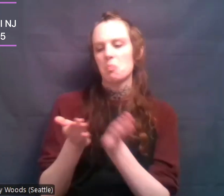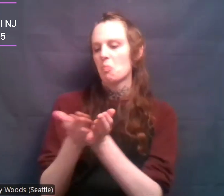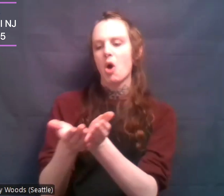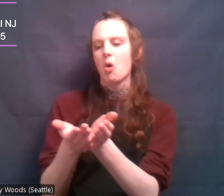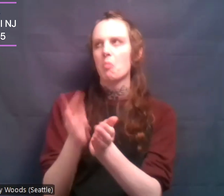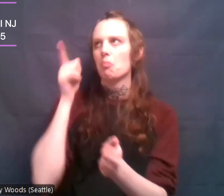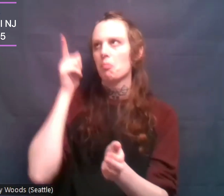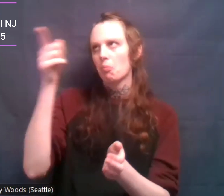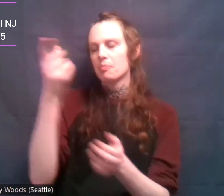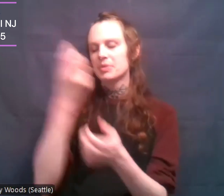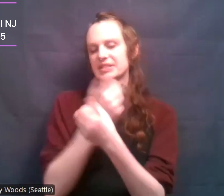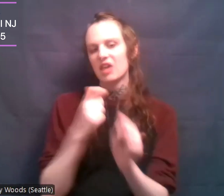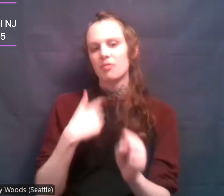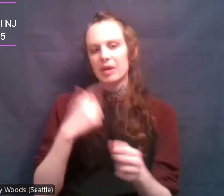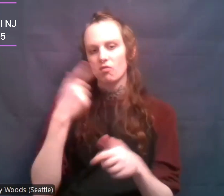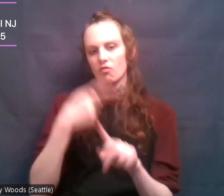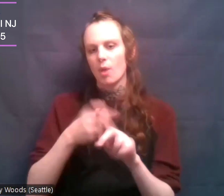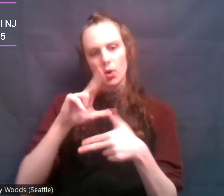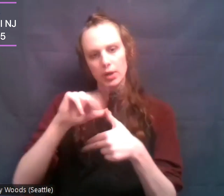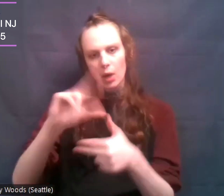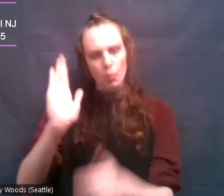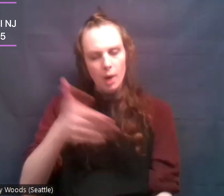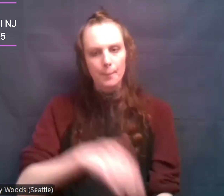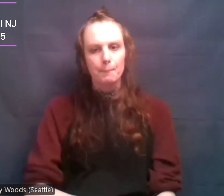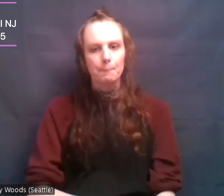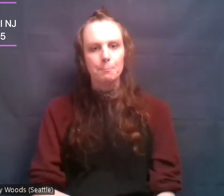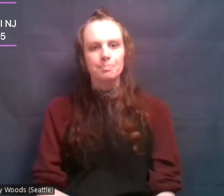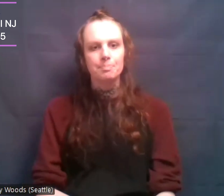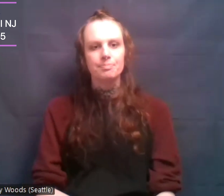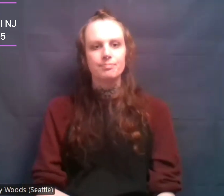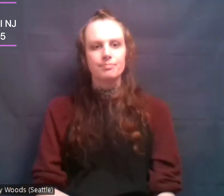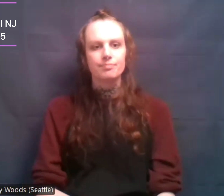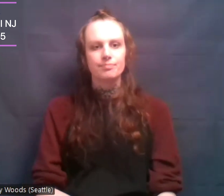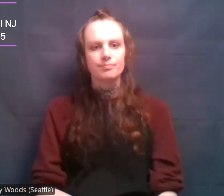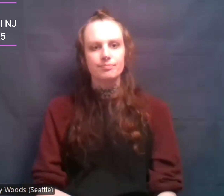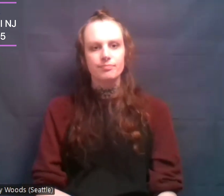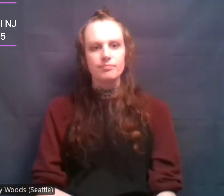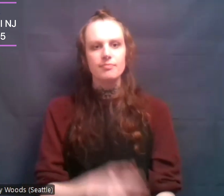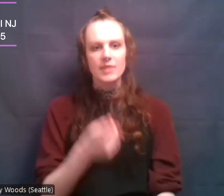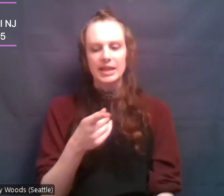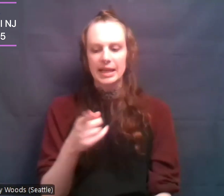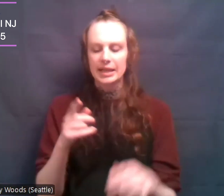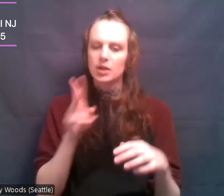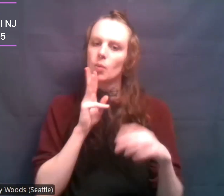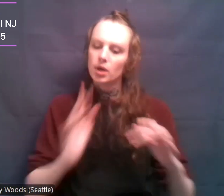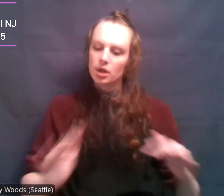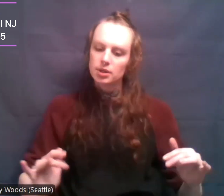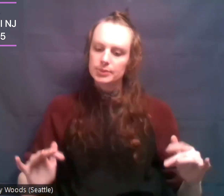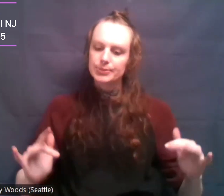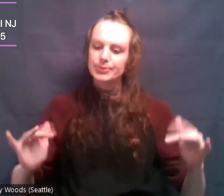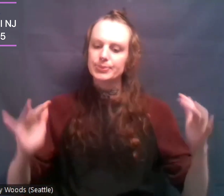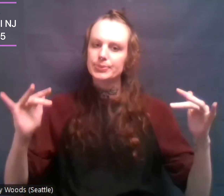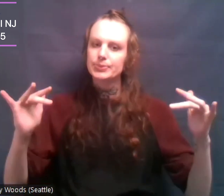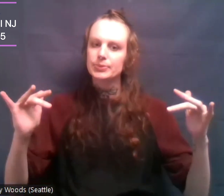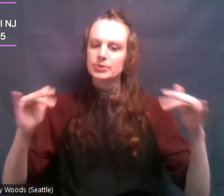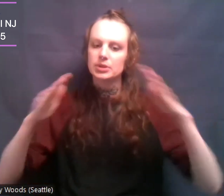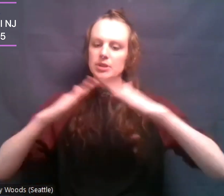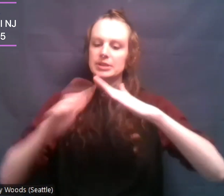hurricane, and then he gets to go farther up on the roof because the floodwaters have gotten even higher,